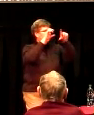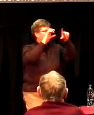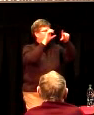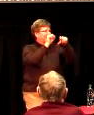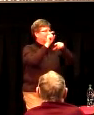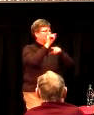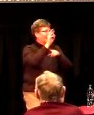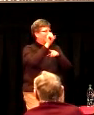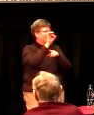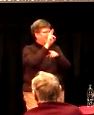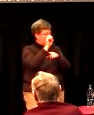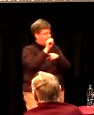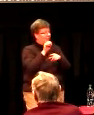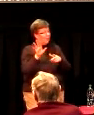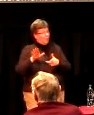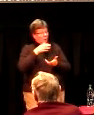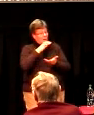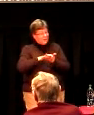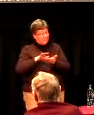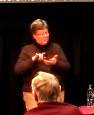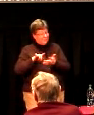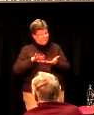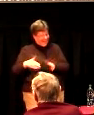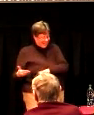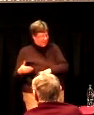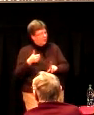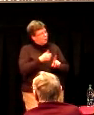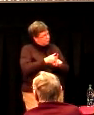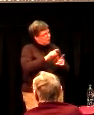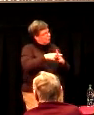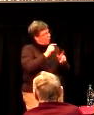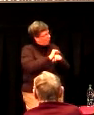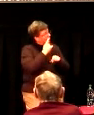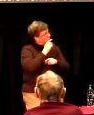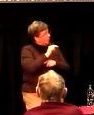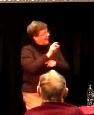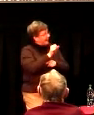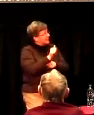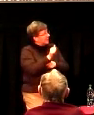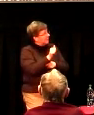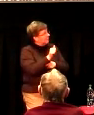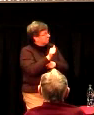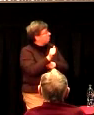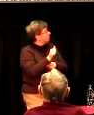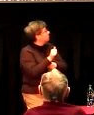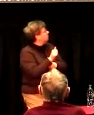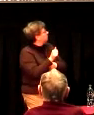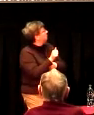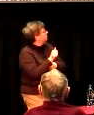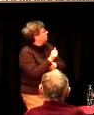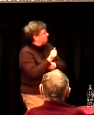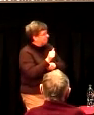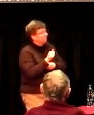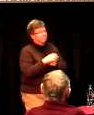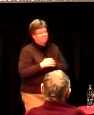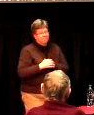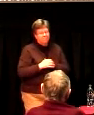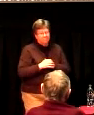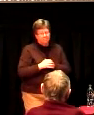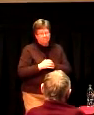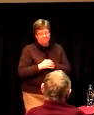After her husband passed away, she started working as a consultant for NASA in the 60s. So this is our first time I can slip NASA in